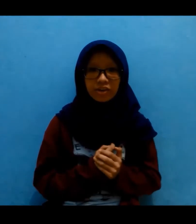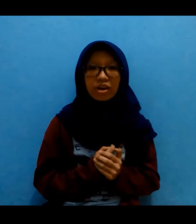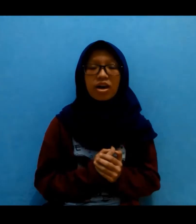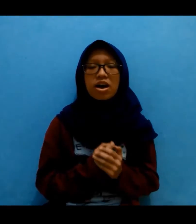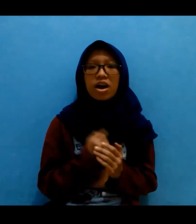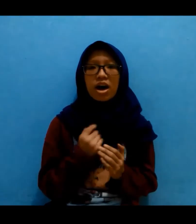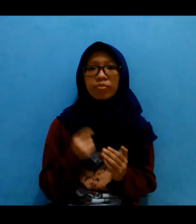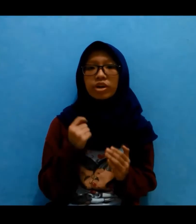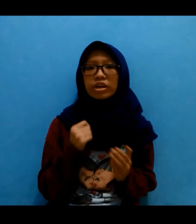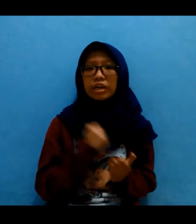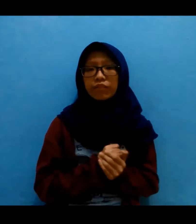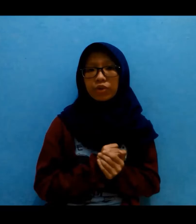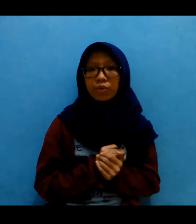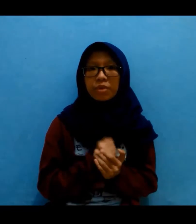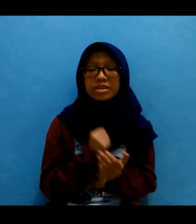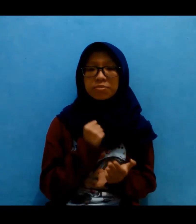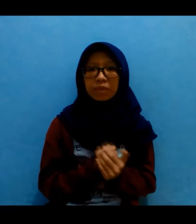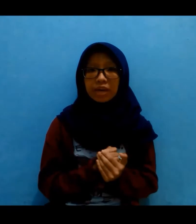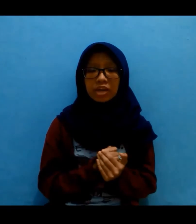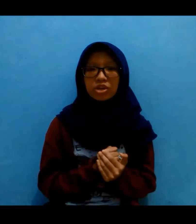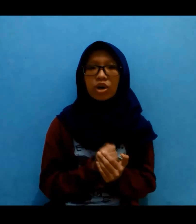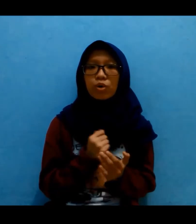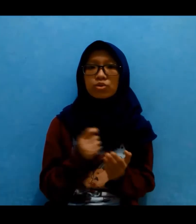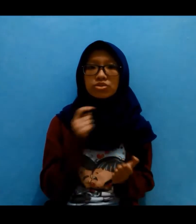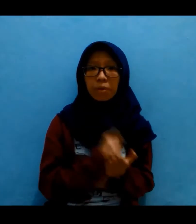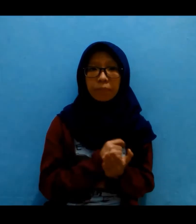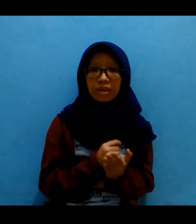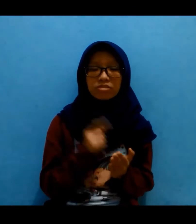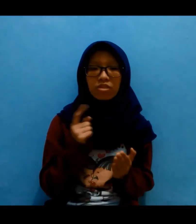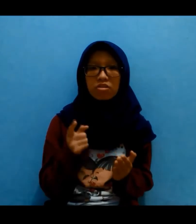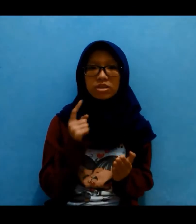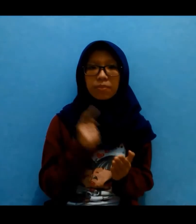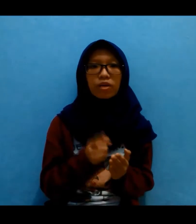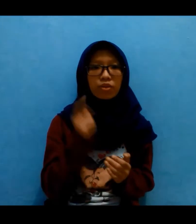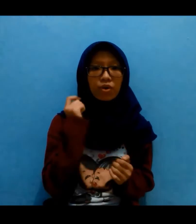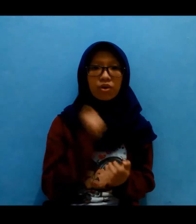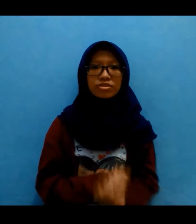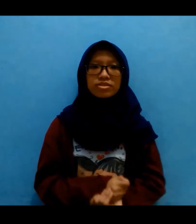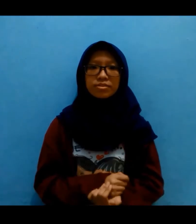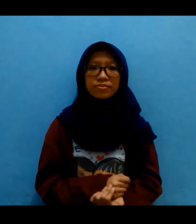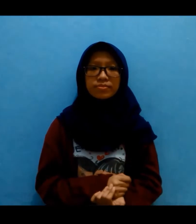here, I'm gonna give you my speech whose topic talks about hoax.